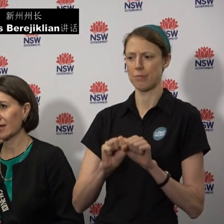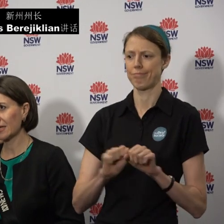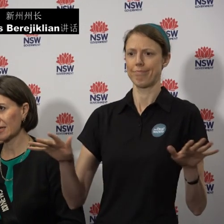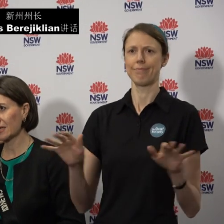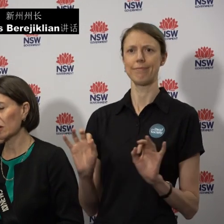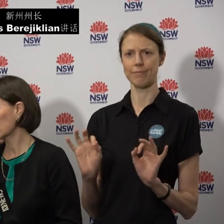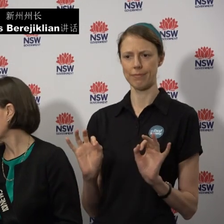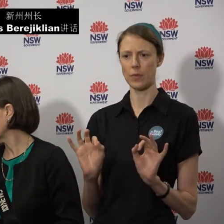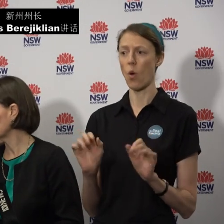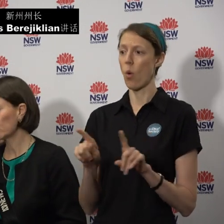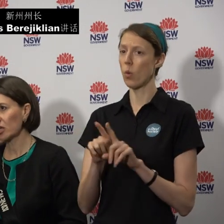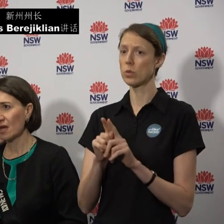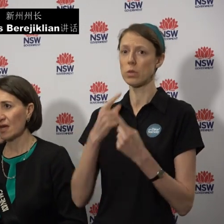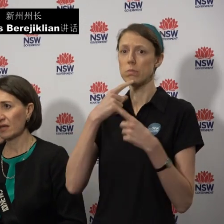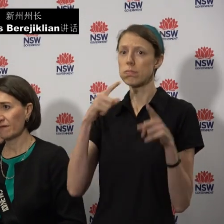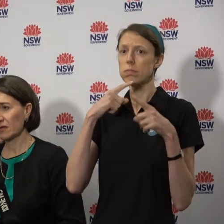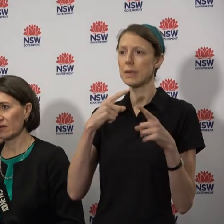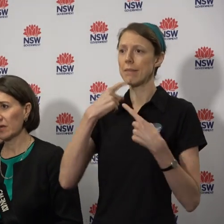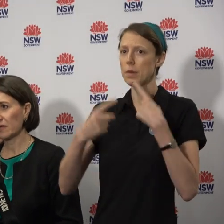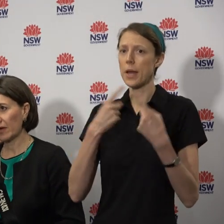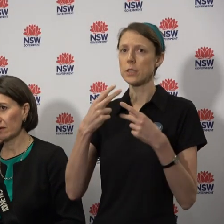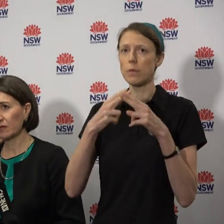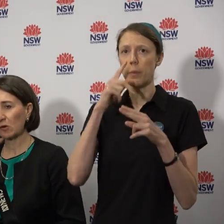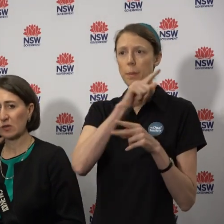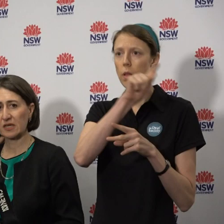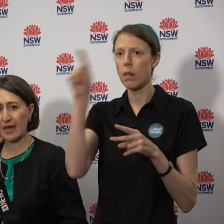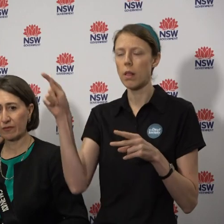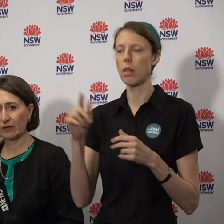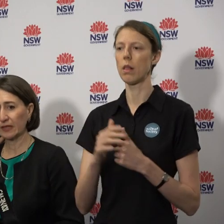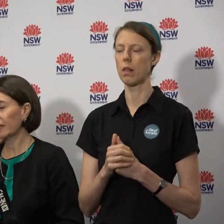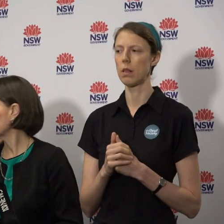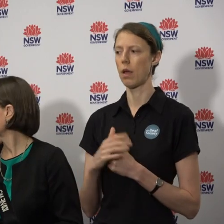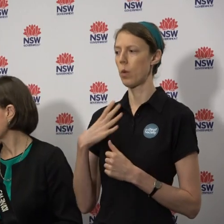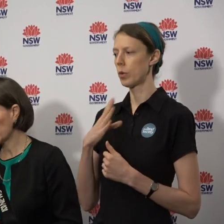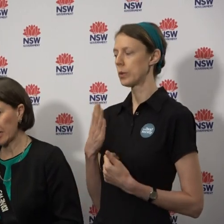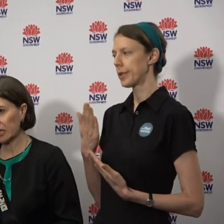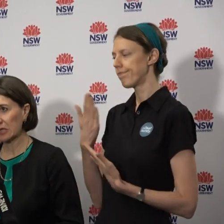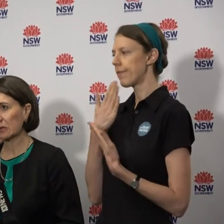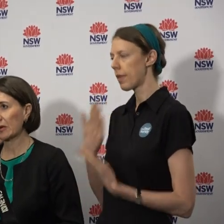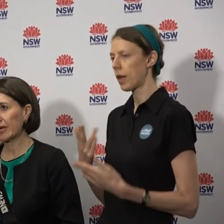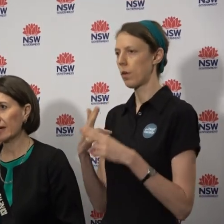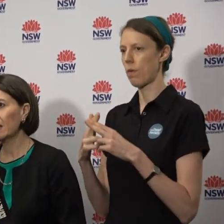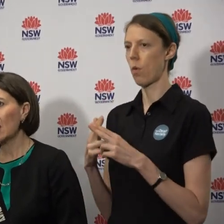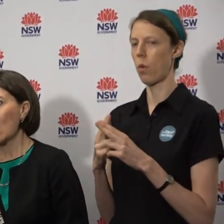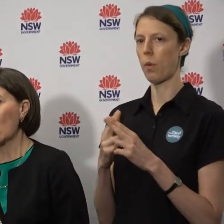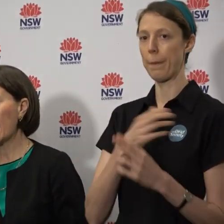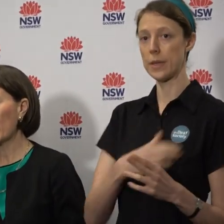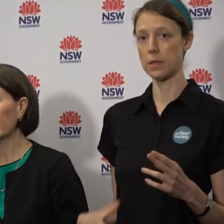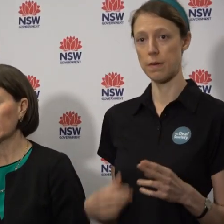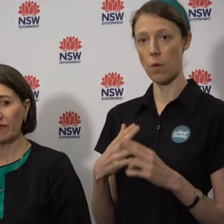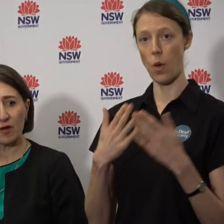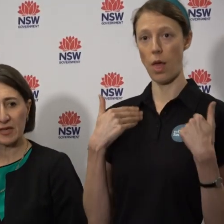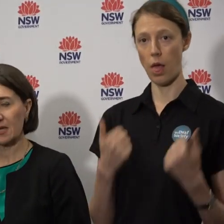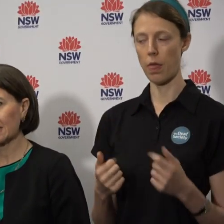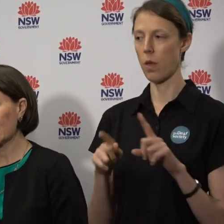there for our citizens. I also want to acknowledge the efforts of the Minister for Health, and of course today relevantly the Minister for Education is also here. I